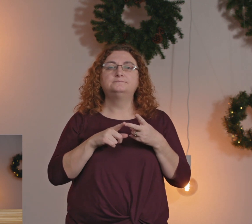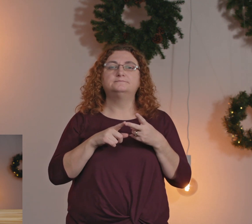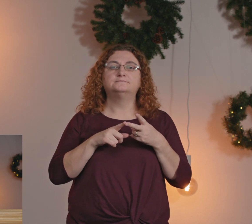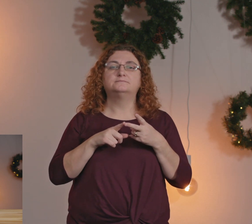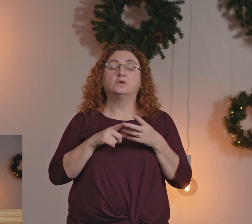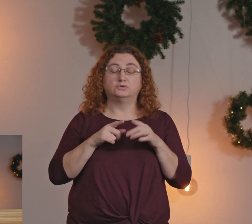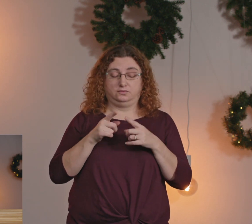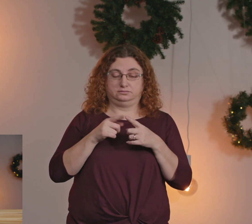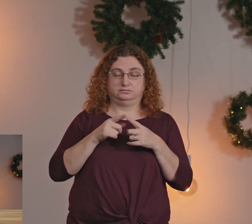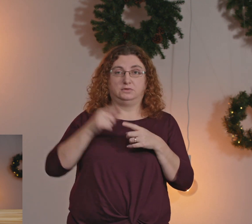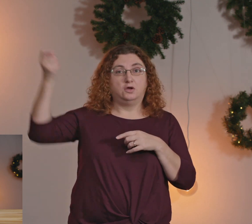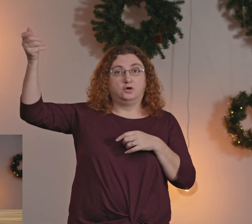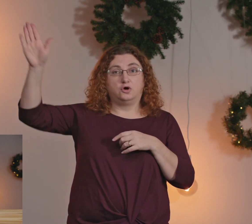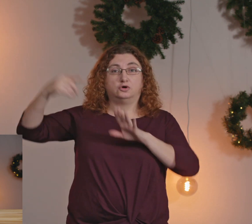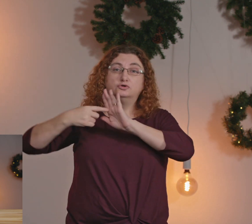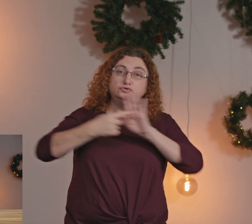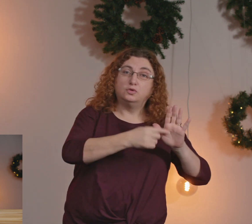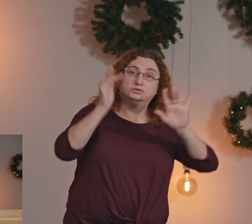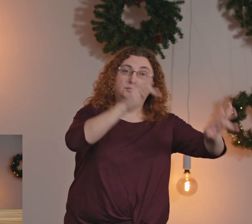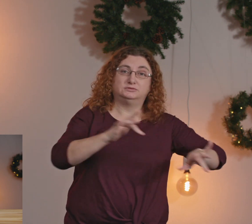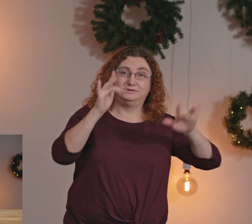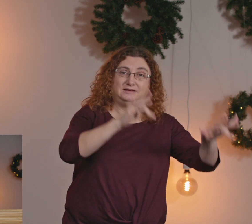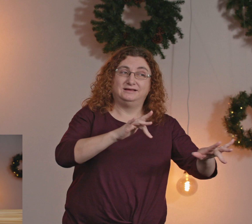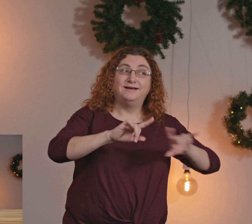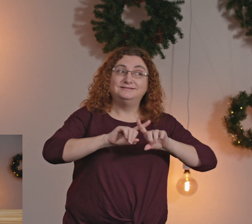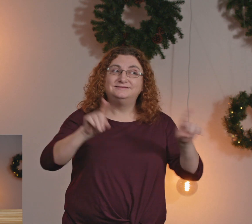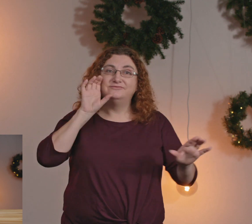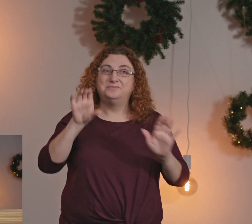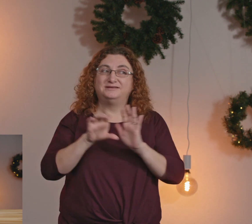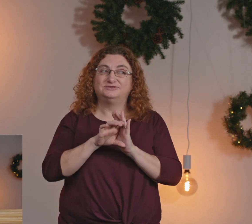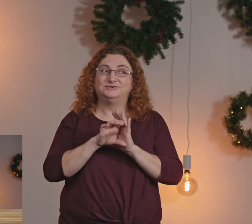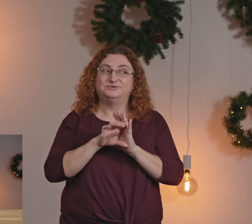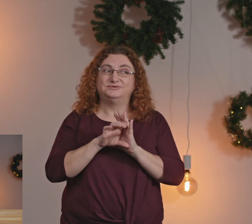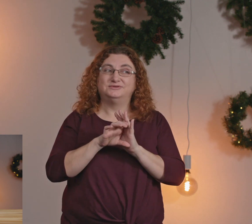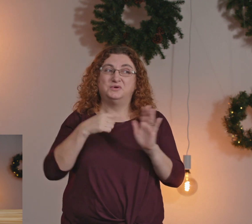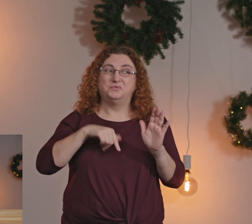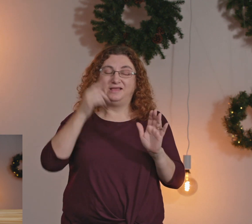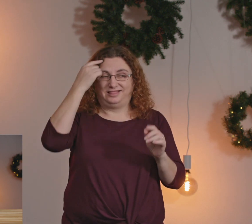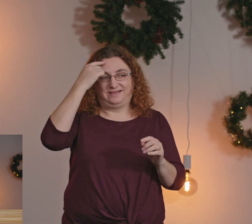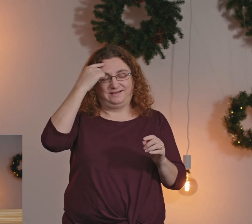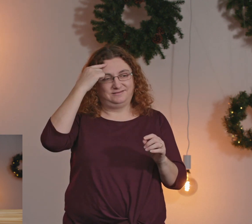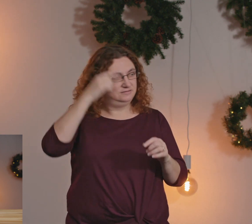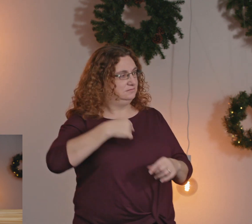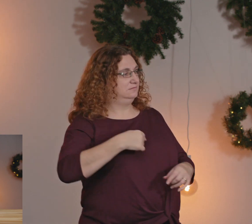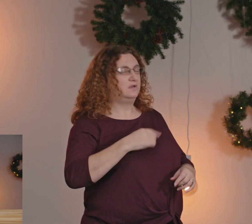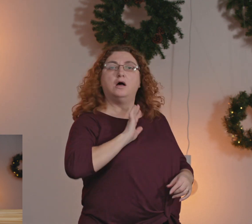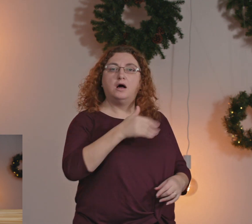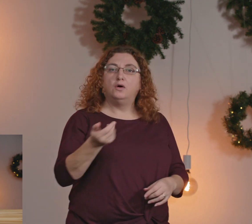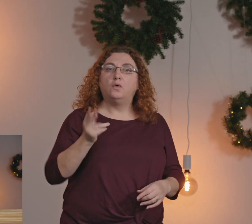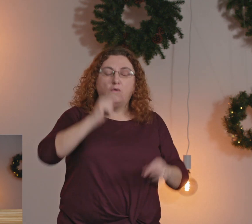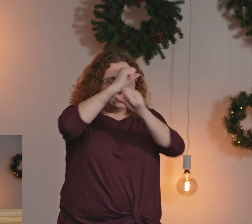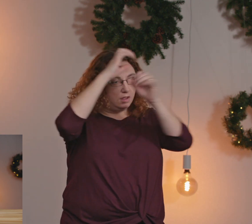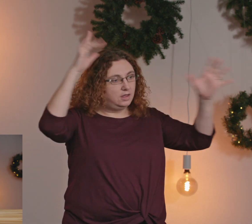who shows mercy, which is a very different picture than most of us have of God if we stand at a distance.